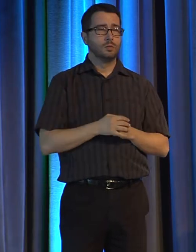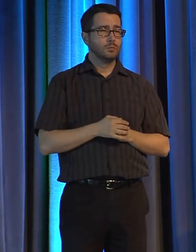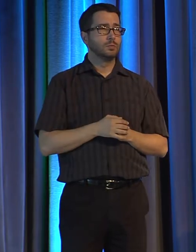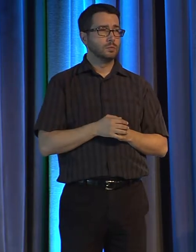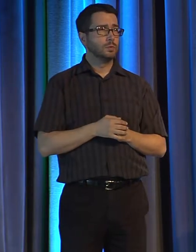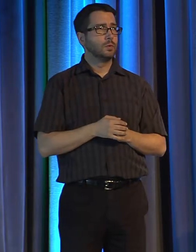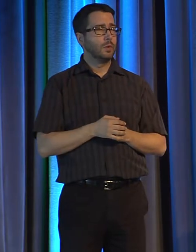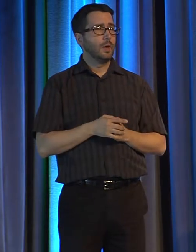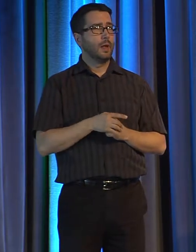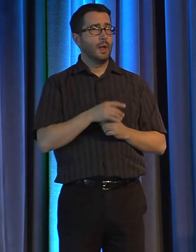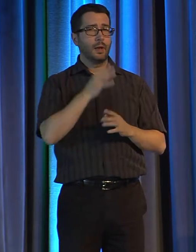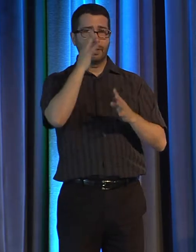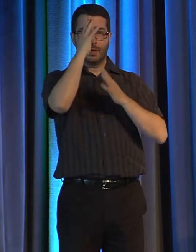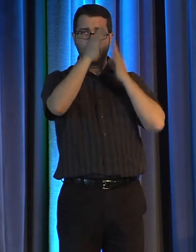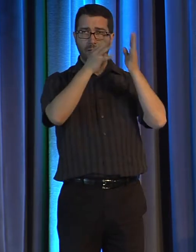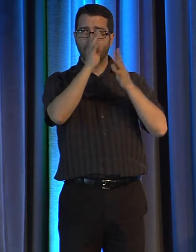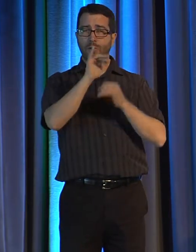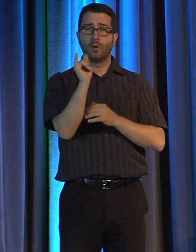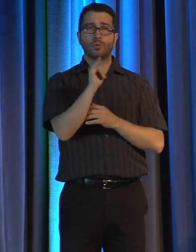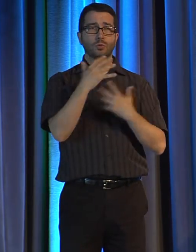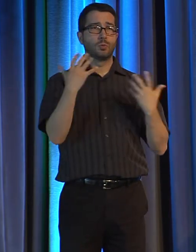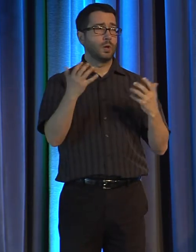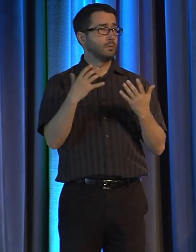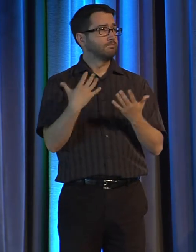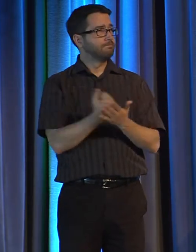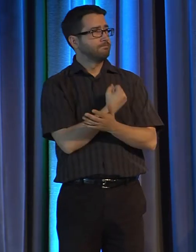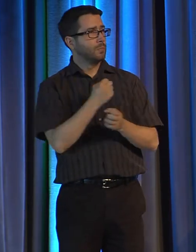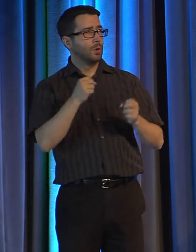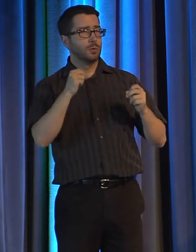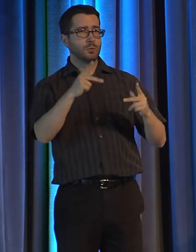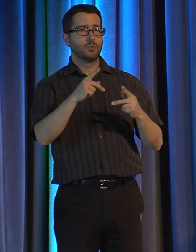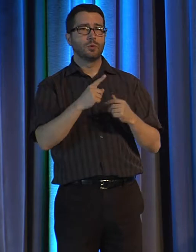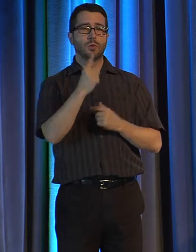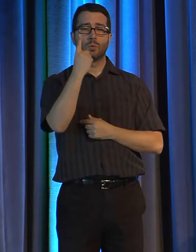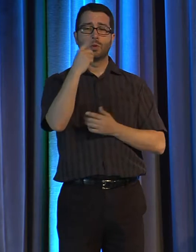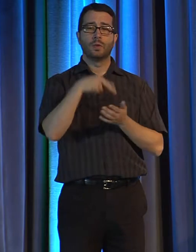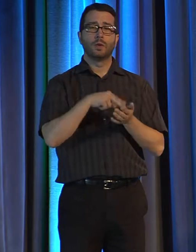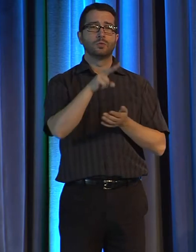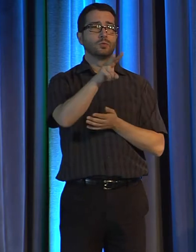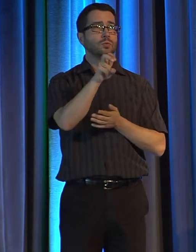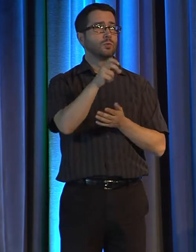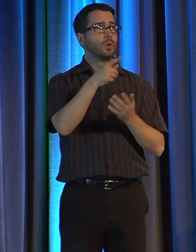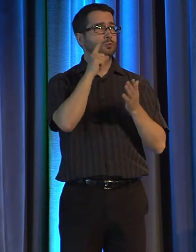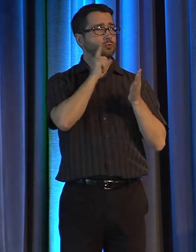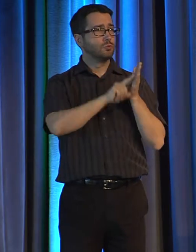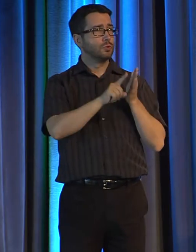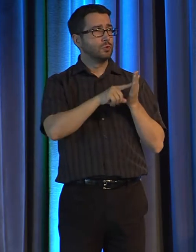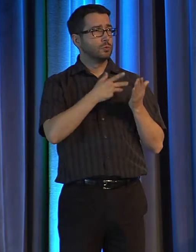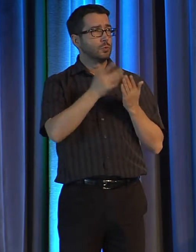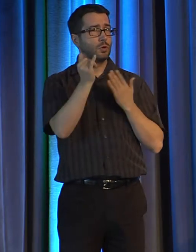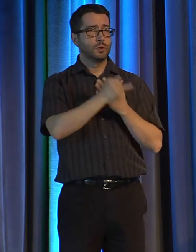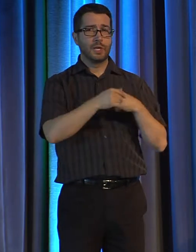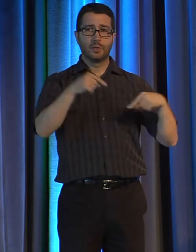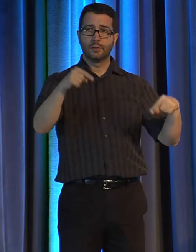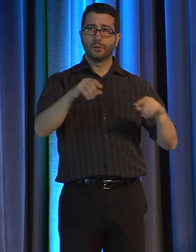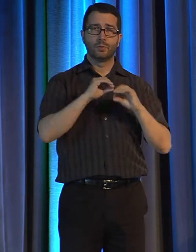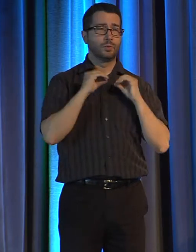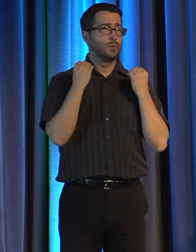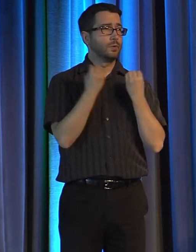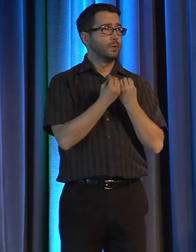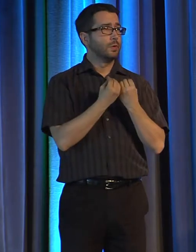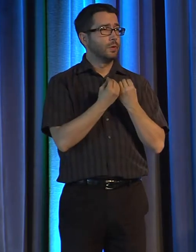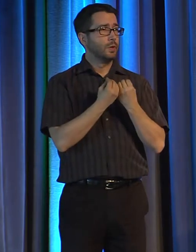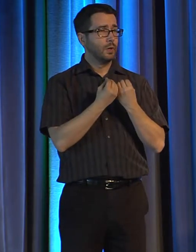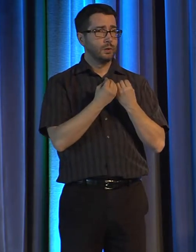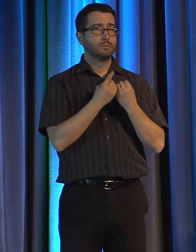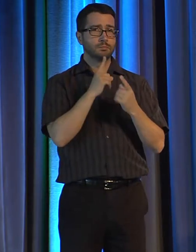also creates opportunities. With more than 1,200 active research projects underway in this organization,